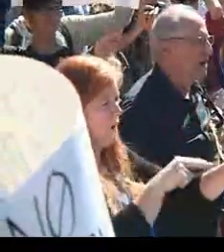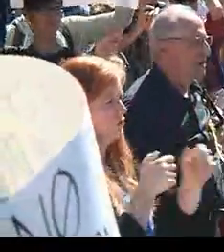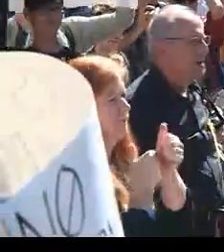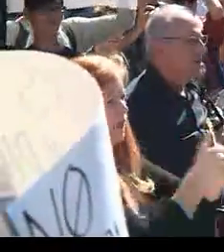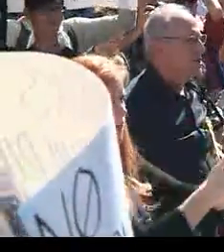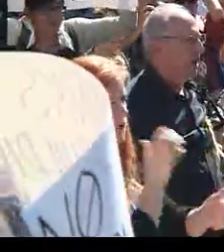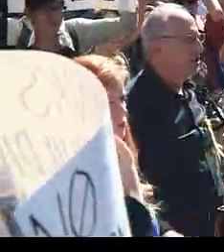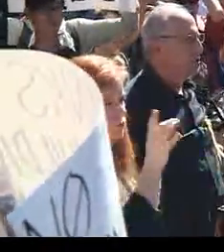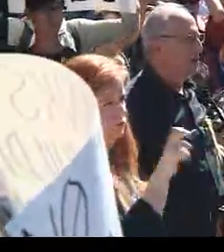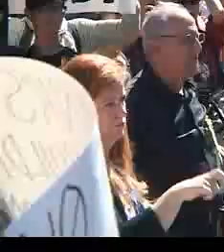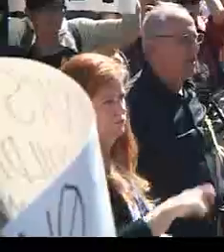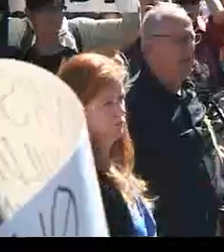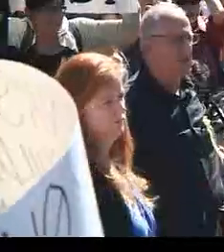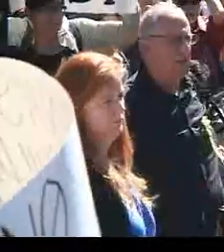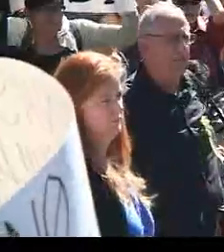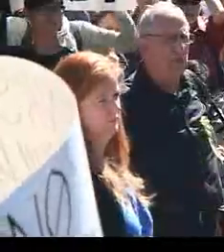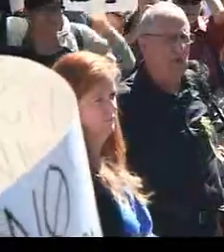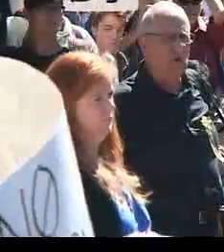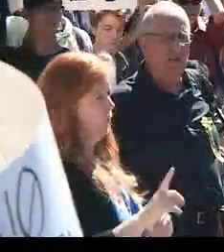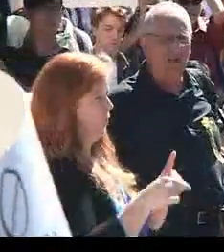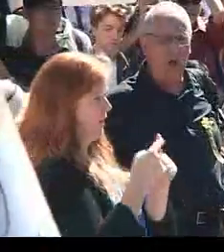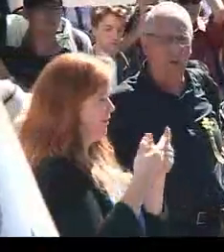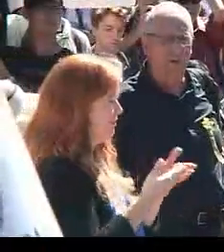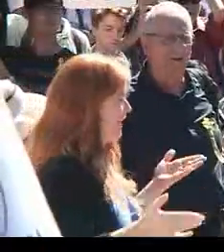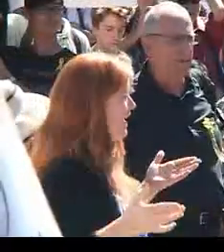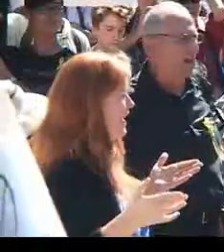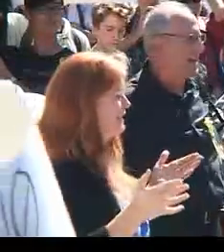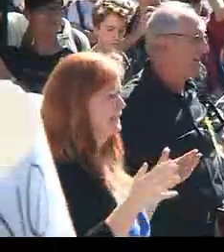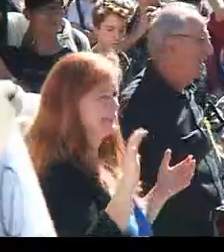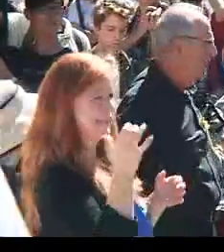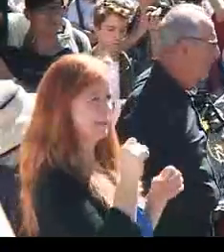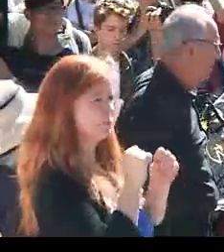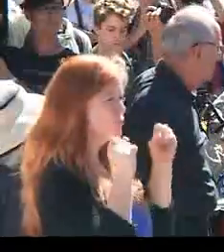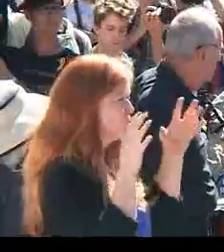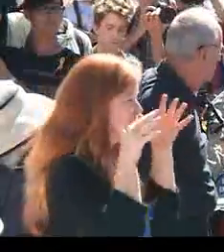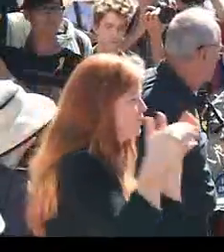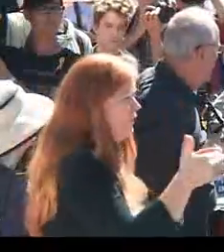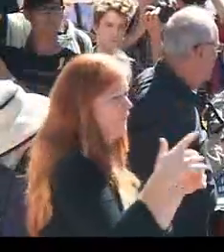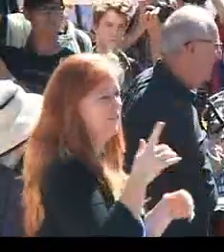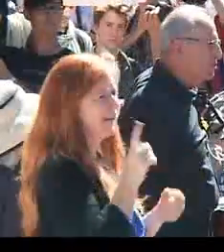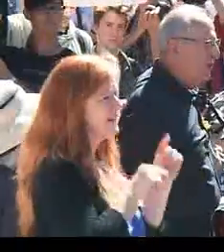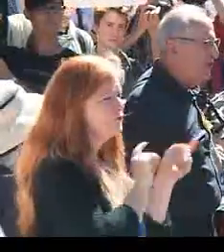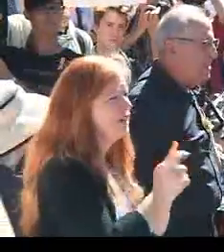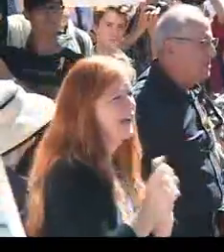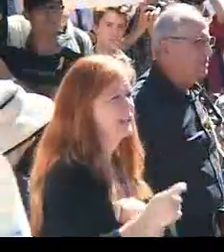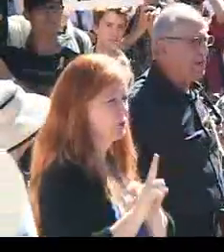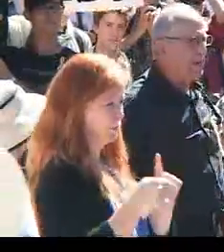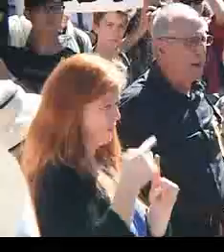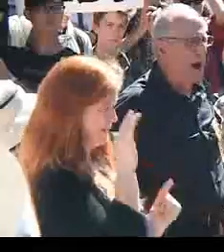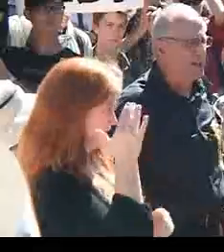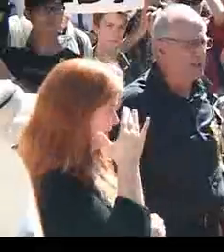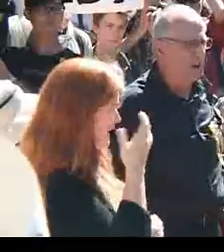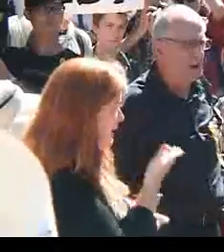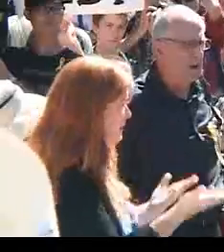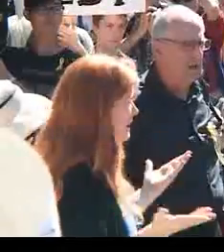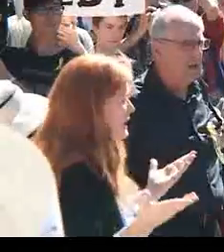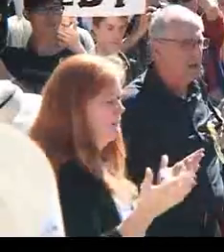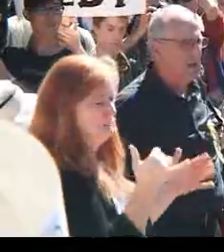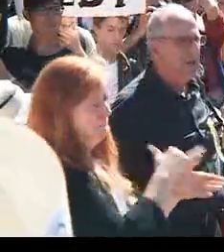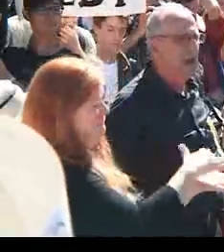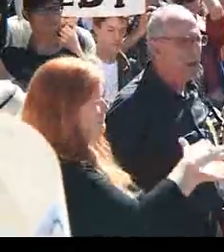follow. Just when things seem too conservative to make a difference, just when things seem